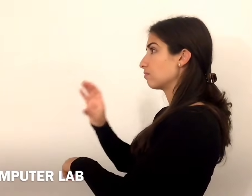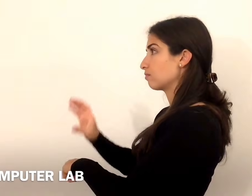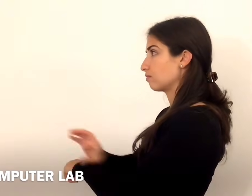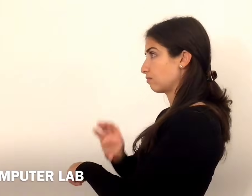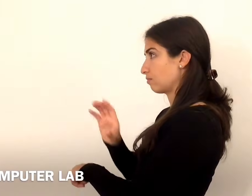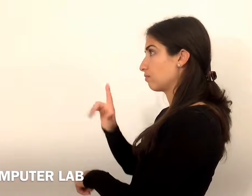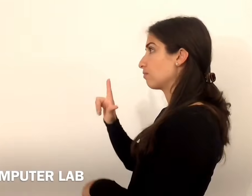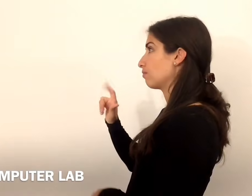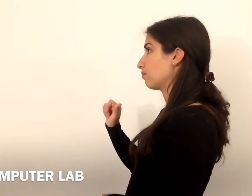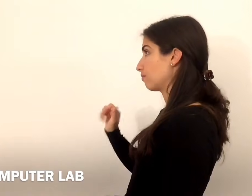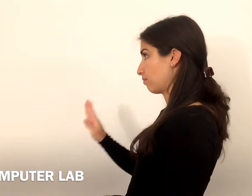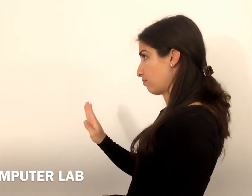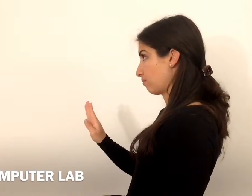computer lab.